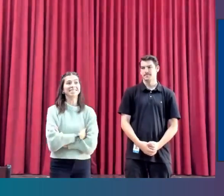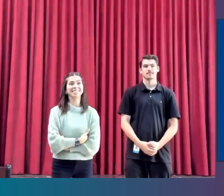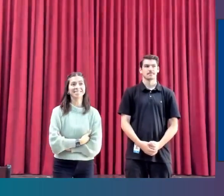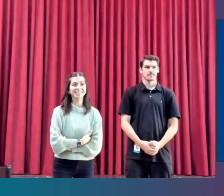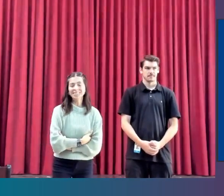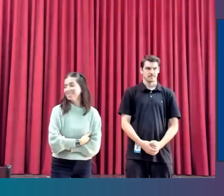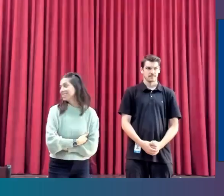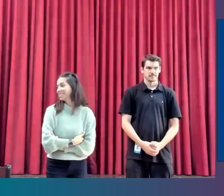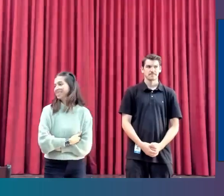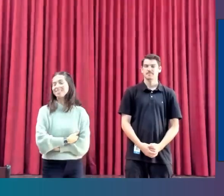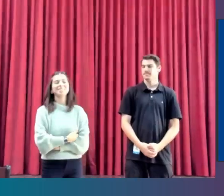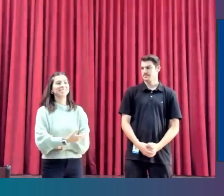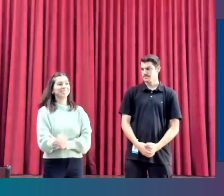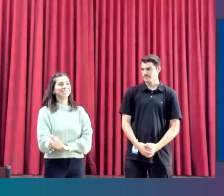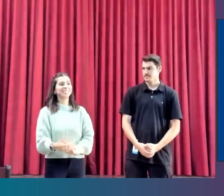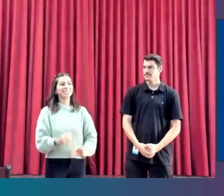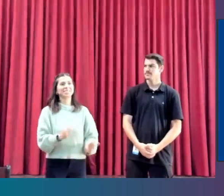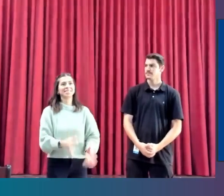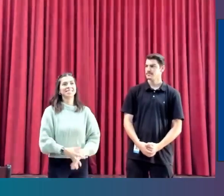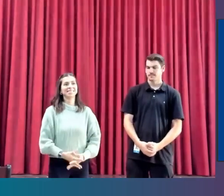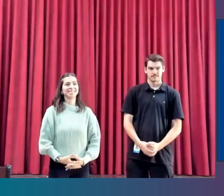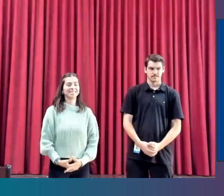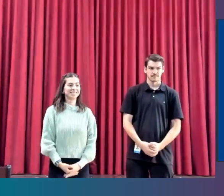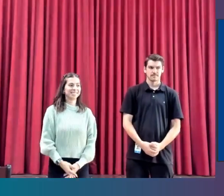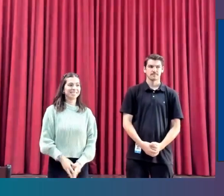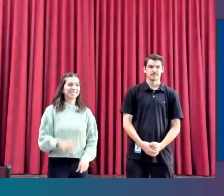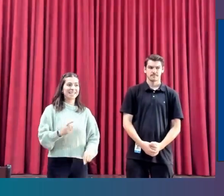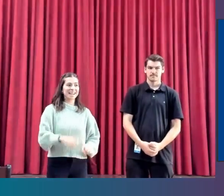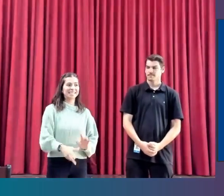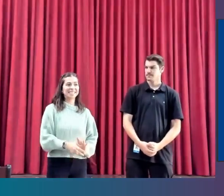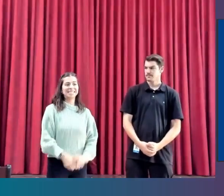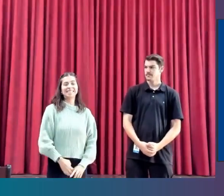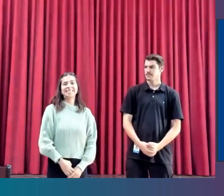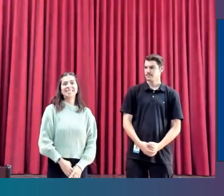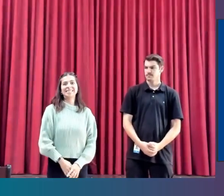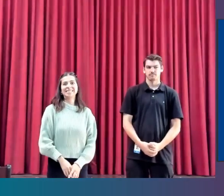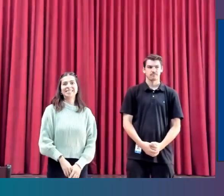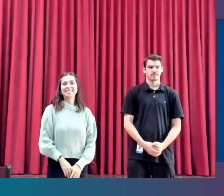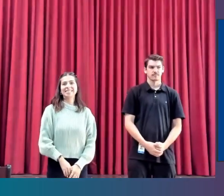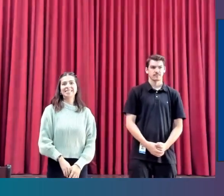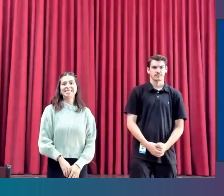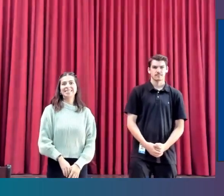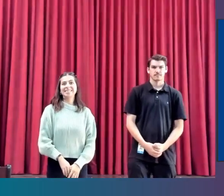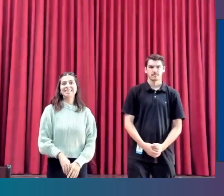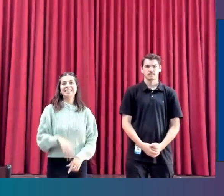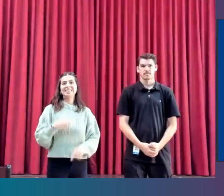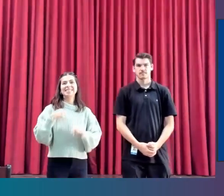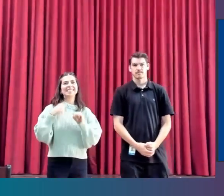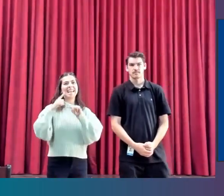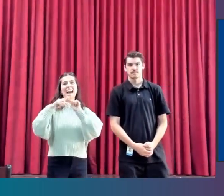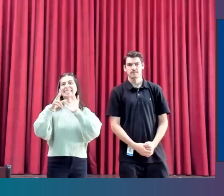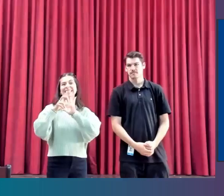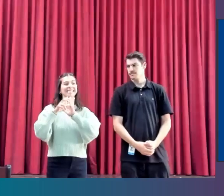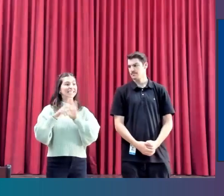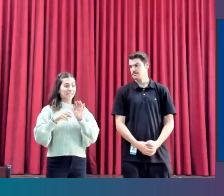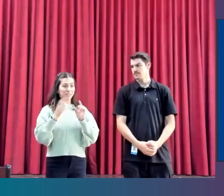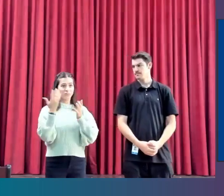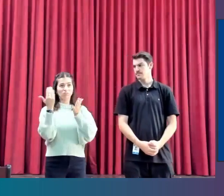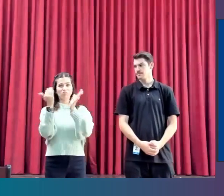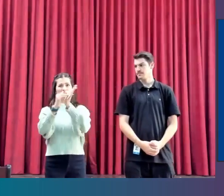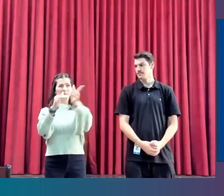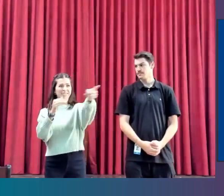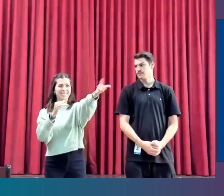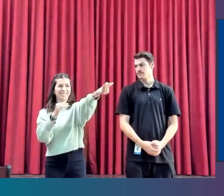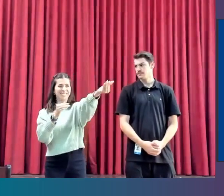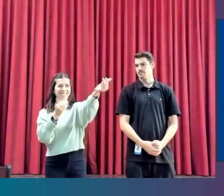would be the first step to reach out to, or do you think that getting in touch with HRC would be the